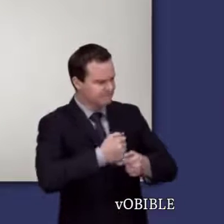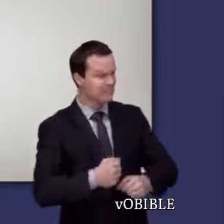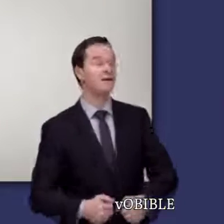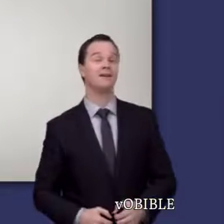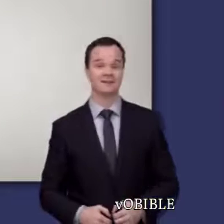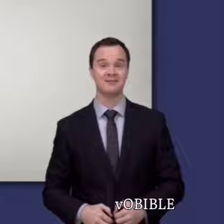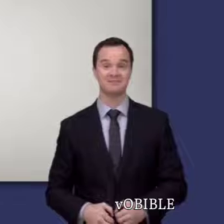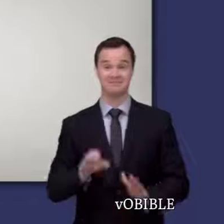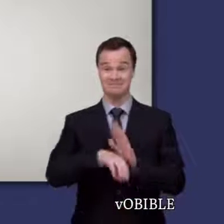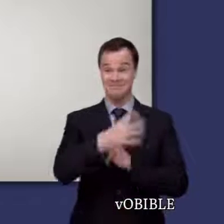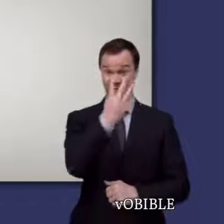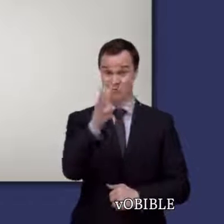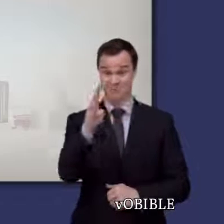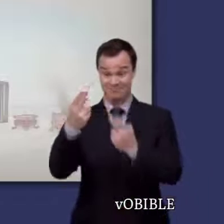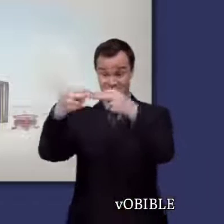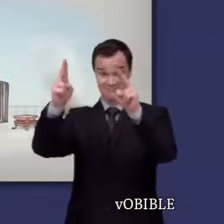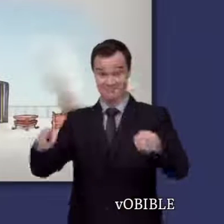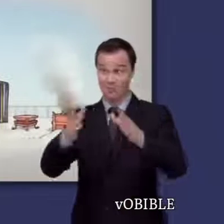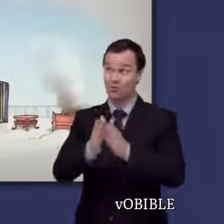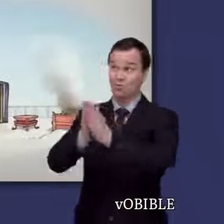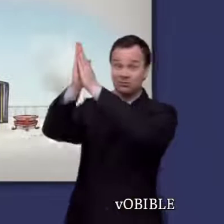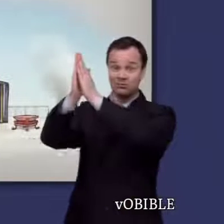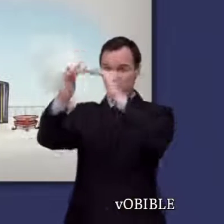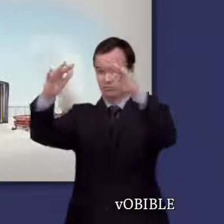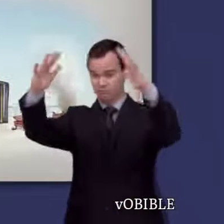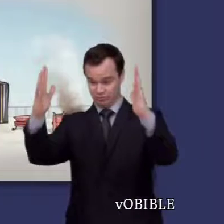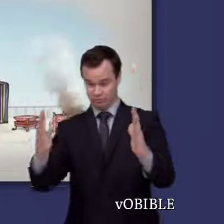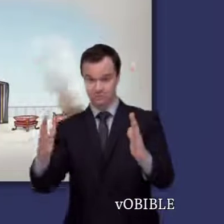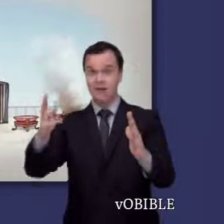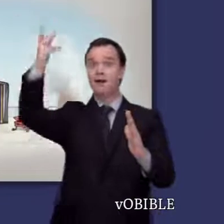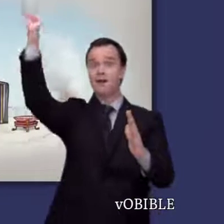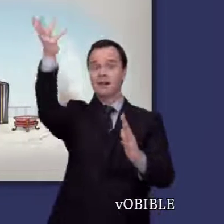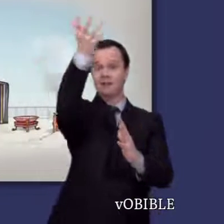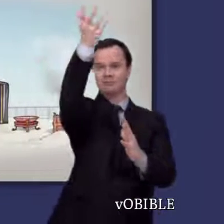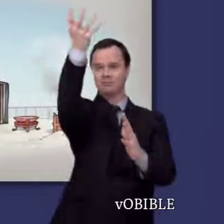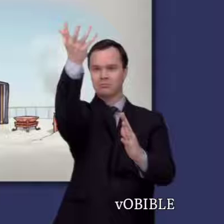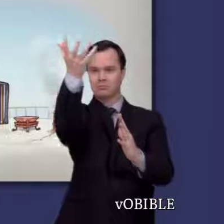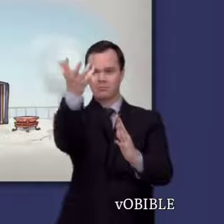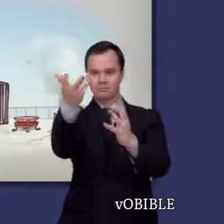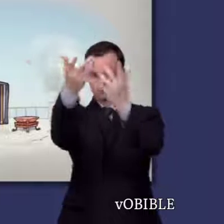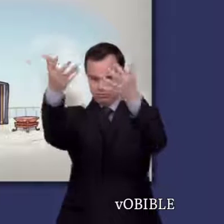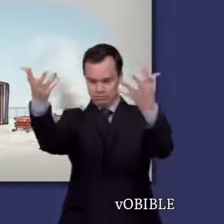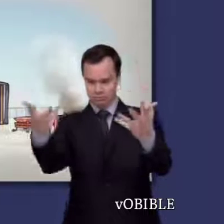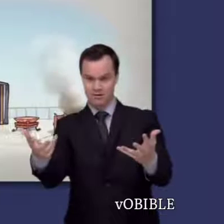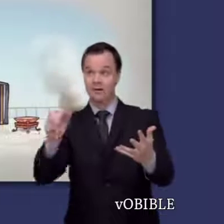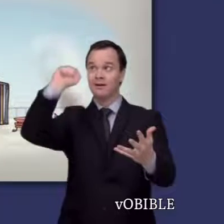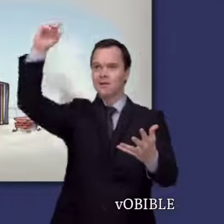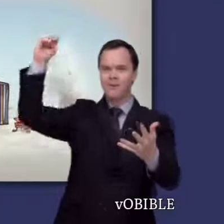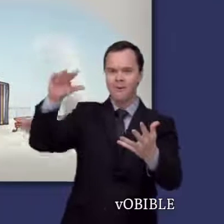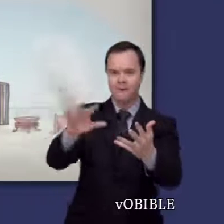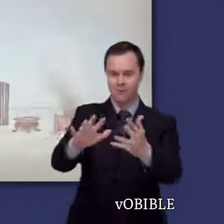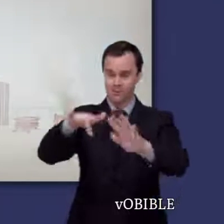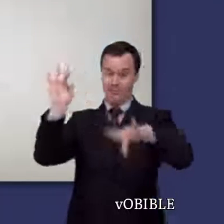Chapter 40 tells us that the pillar of cloud covers the completed tabernacle, which fills with God's glory.